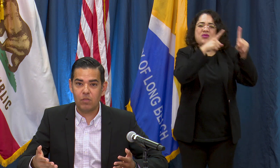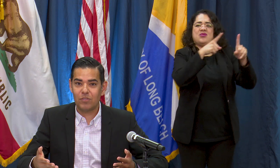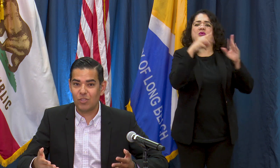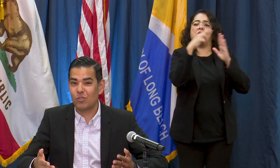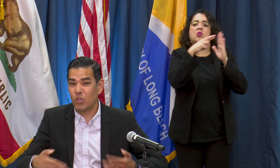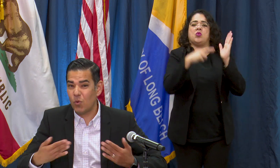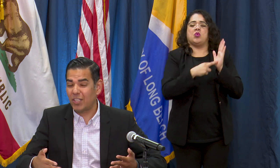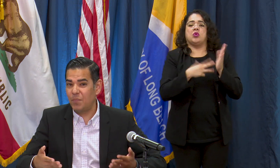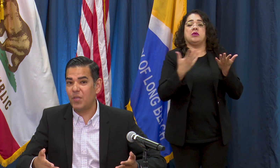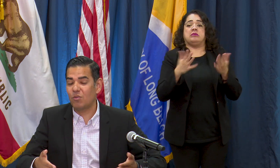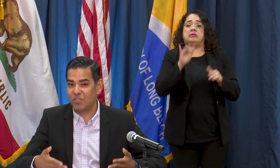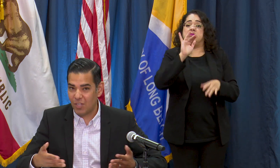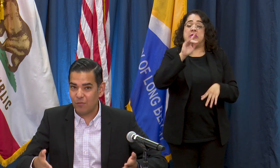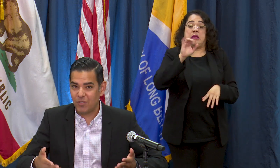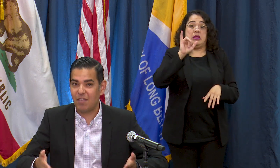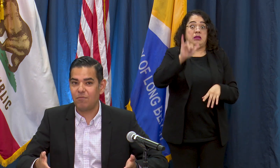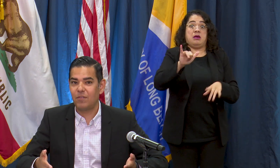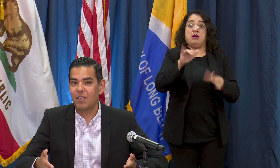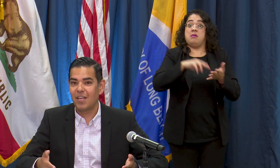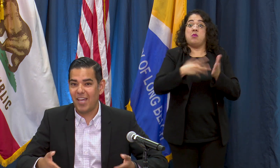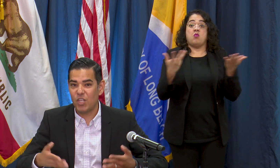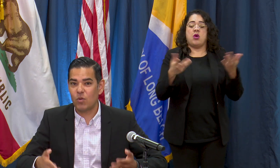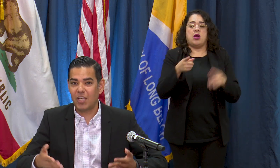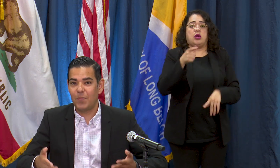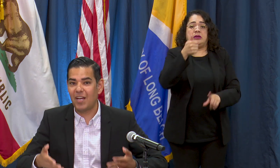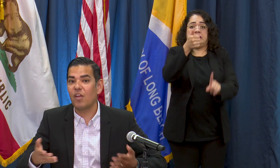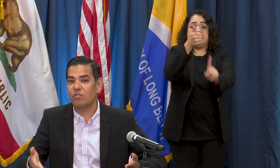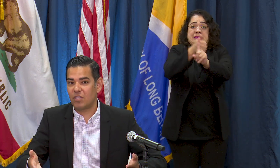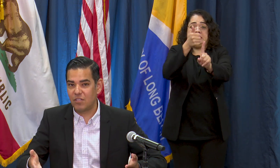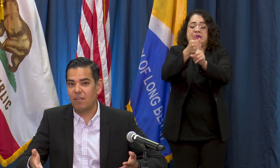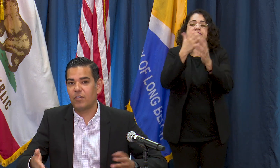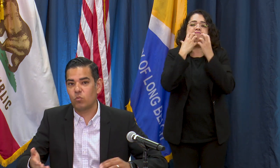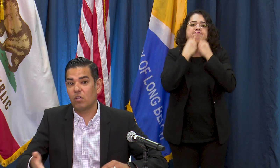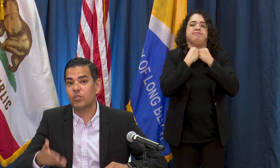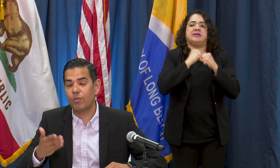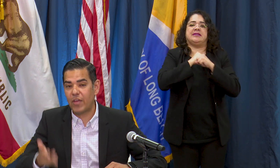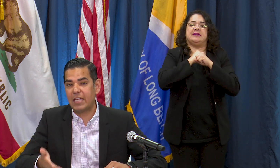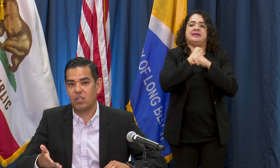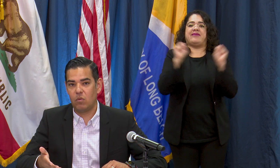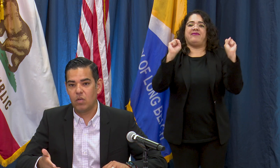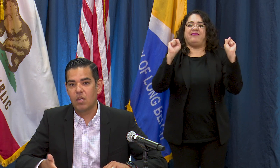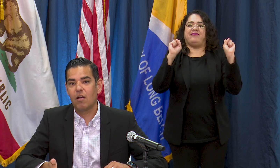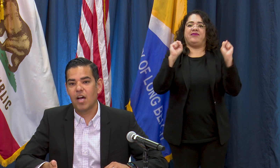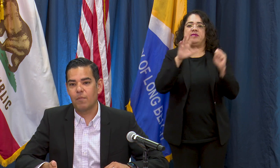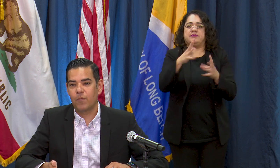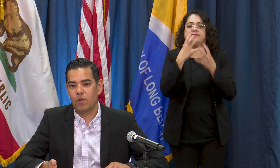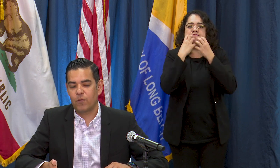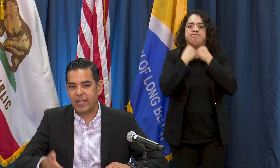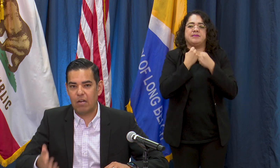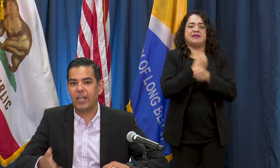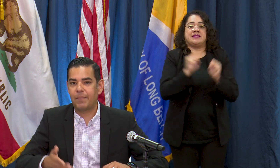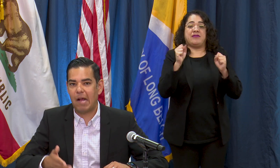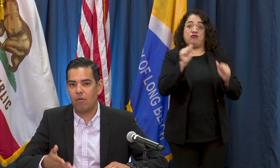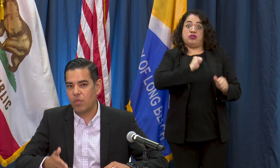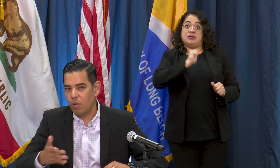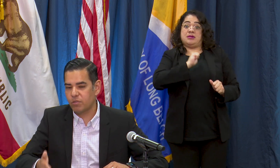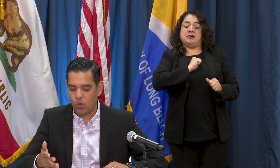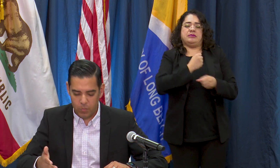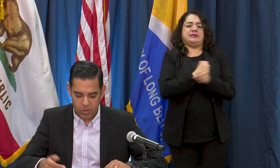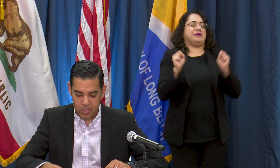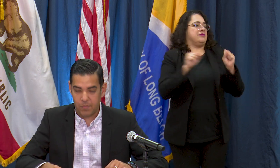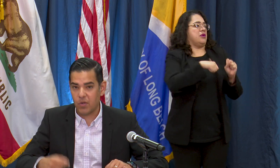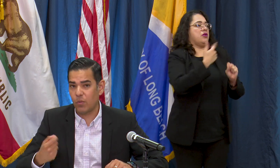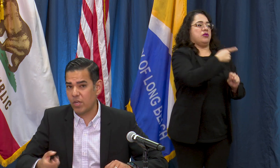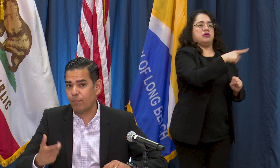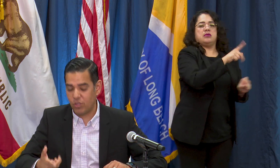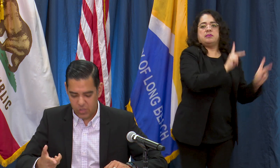following the rules, just know you are keeping yourself safe and you are keeping others safe as well. And so thank you for caring about the most